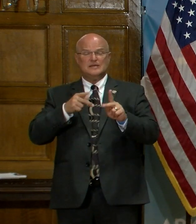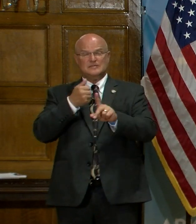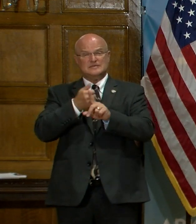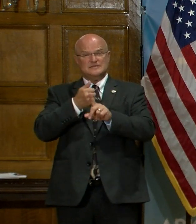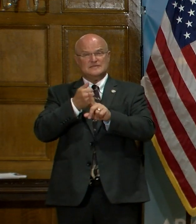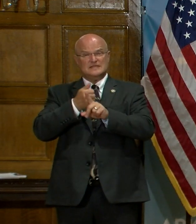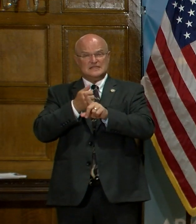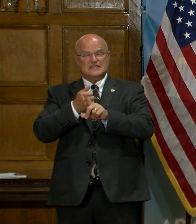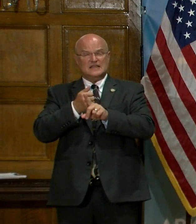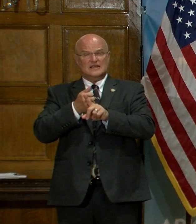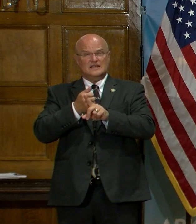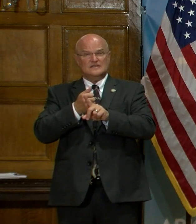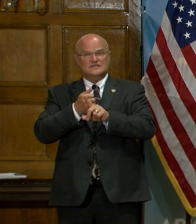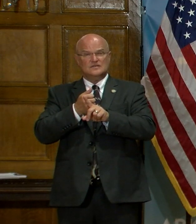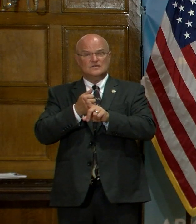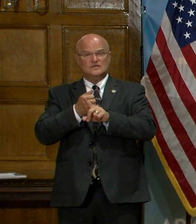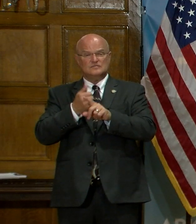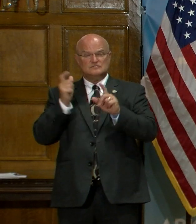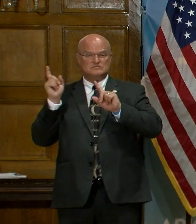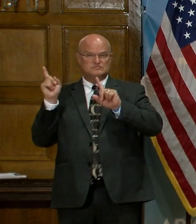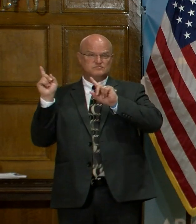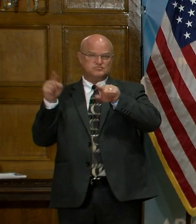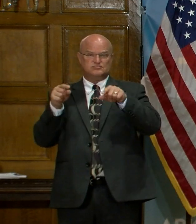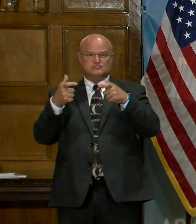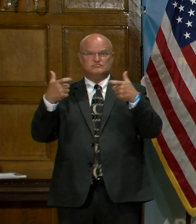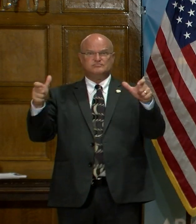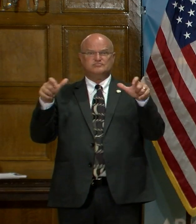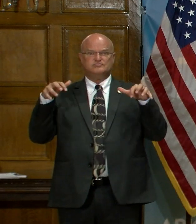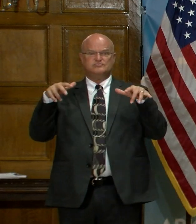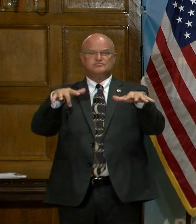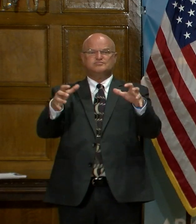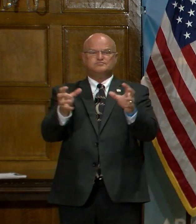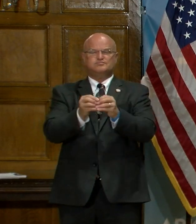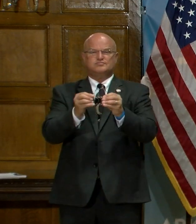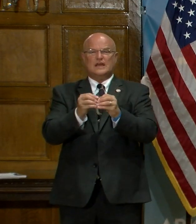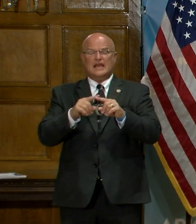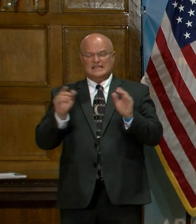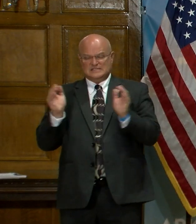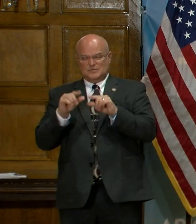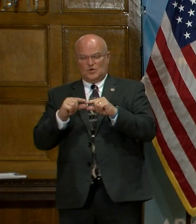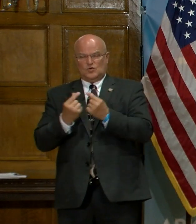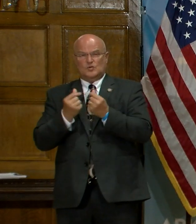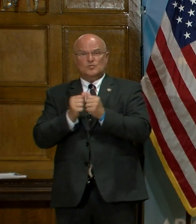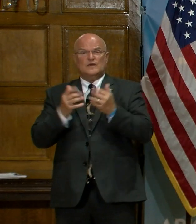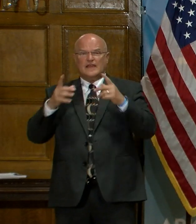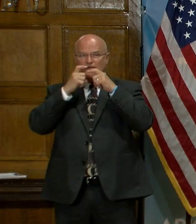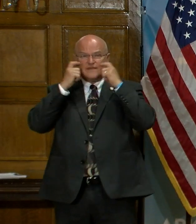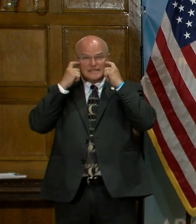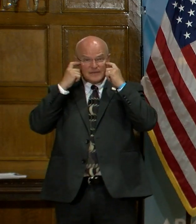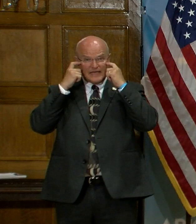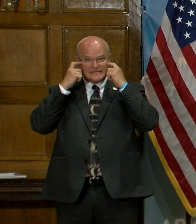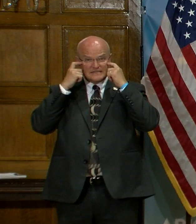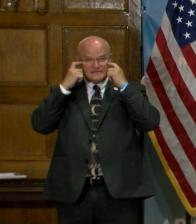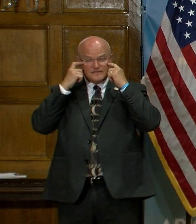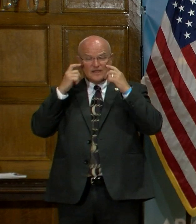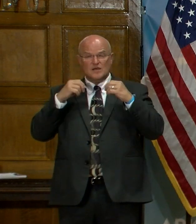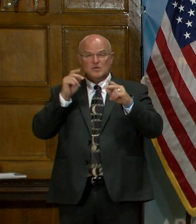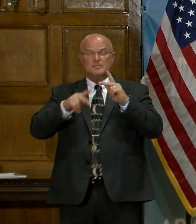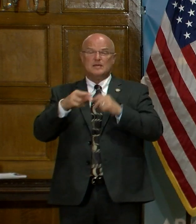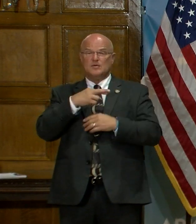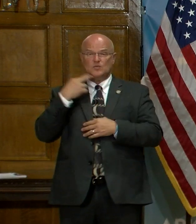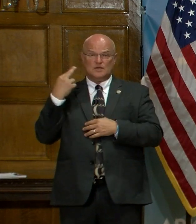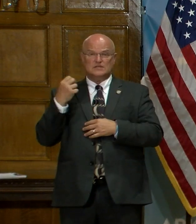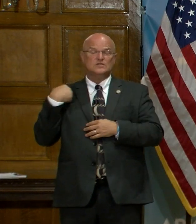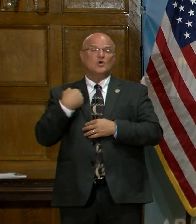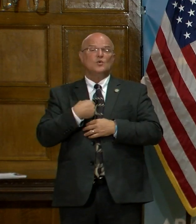who are attending large gatherings and even small gatherings without face masks put people at